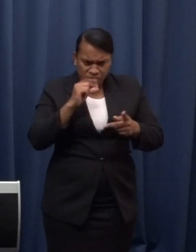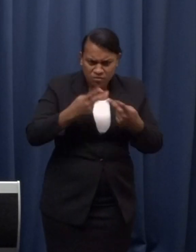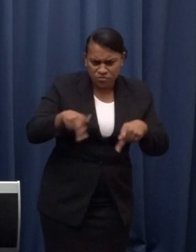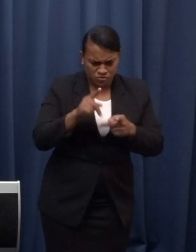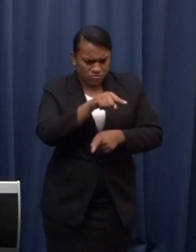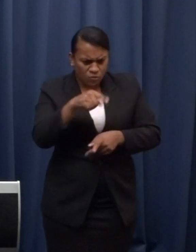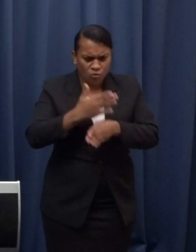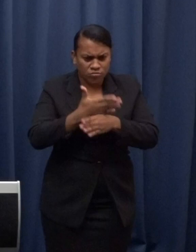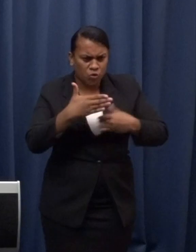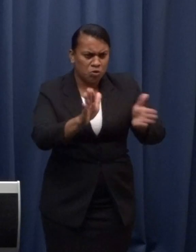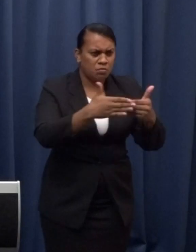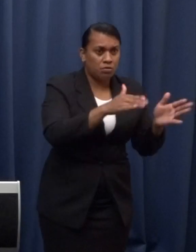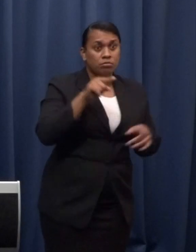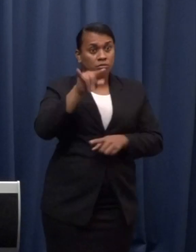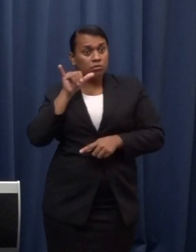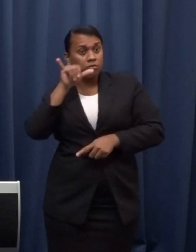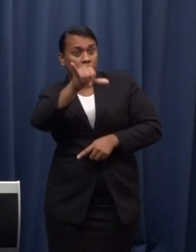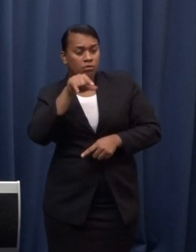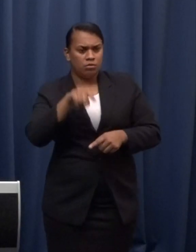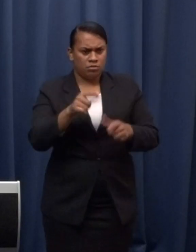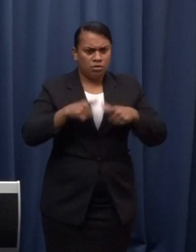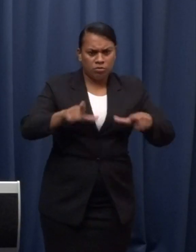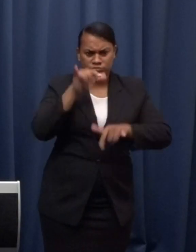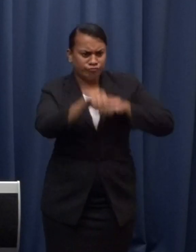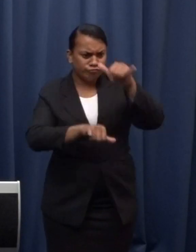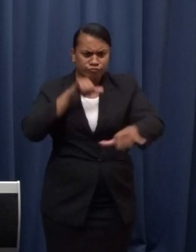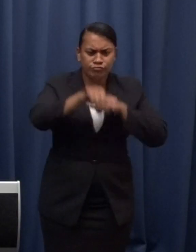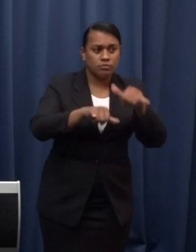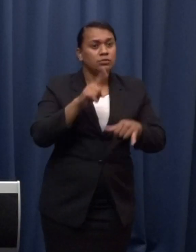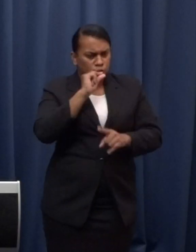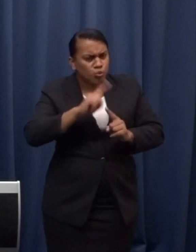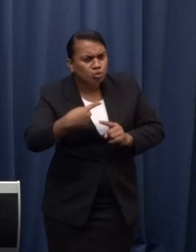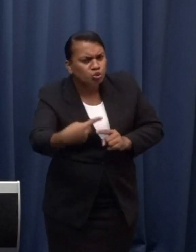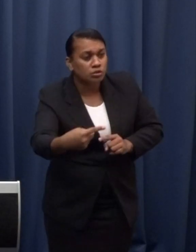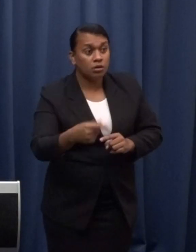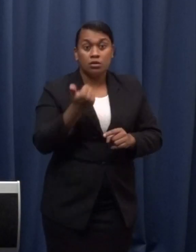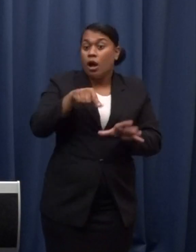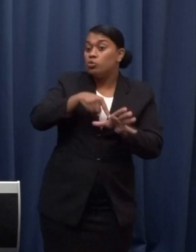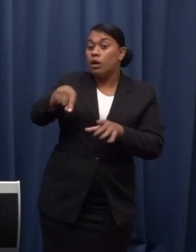Fiji Link services can continue, and schools outside of Lautoka will remain open.